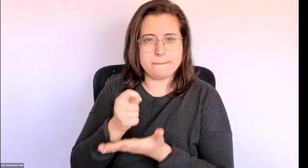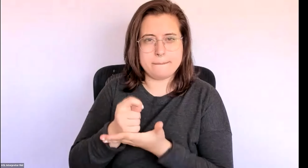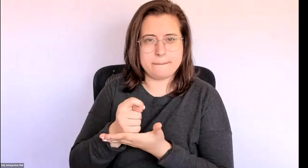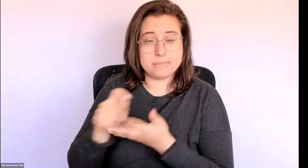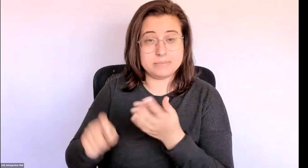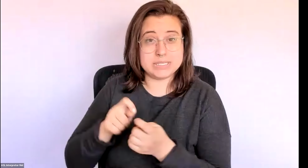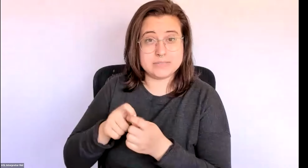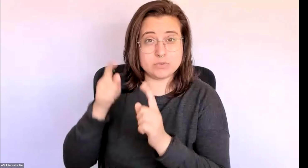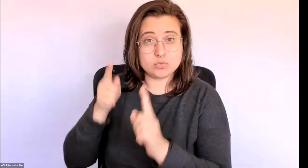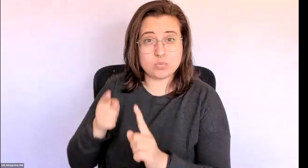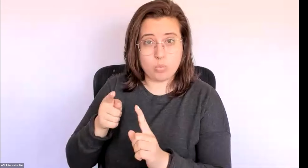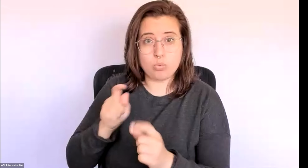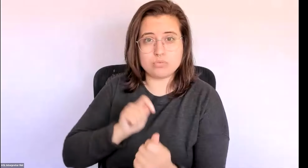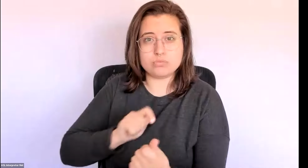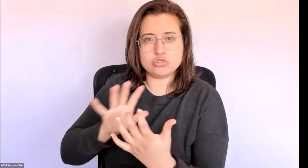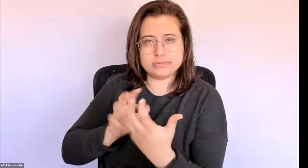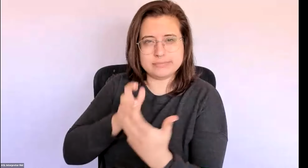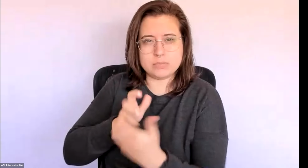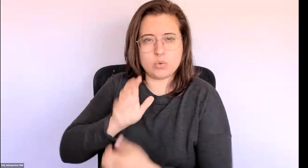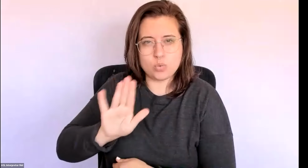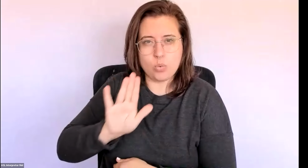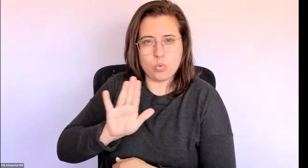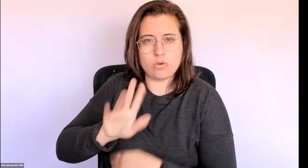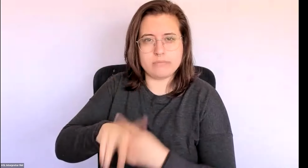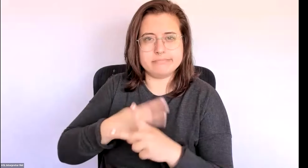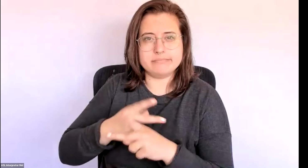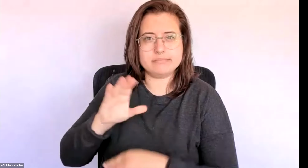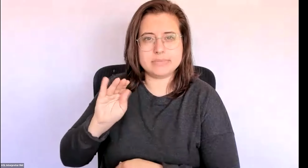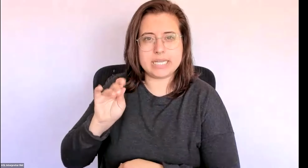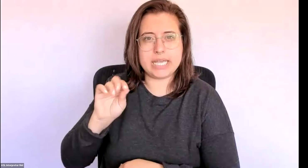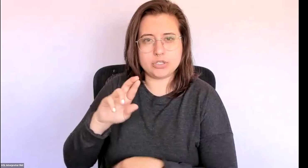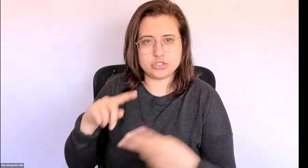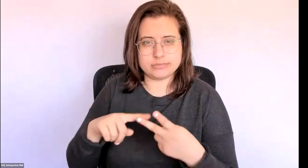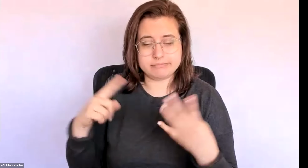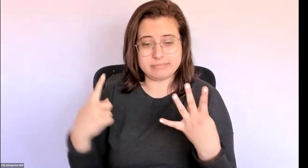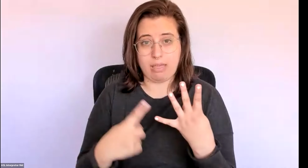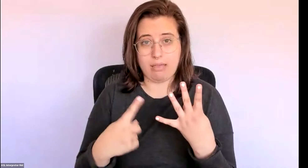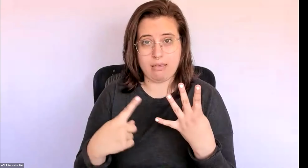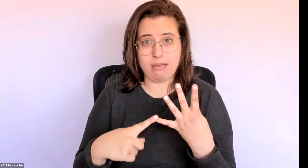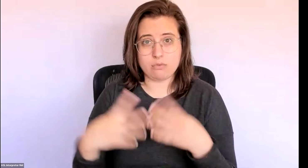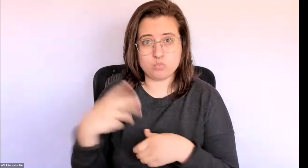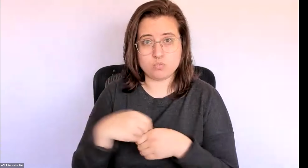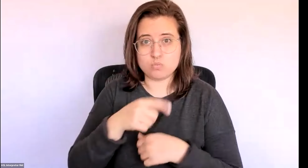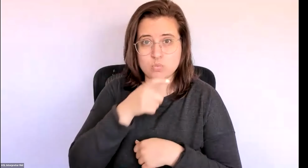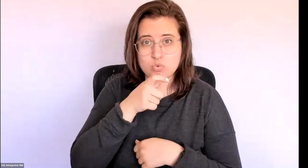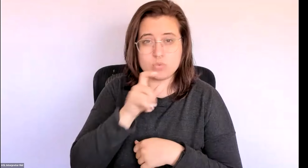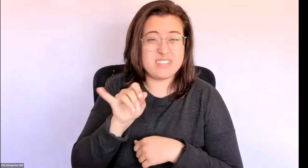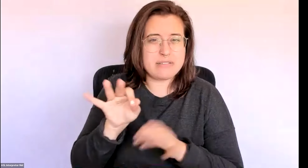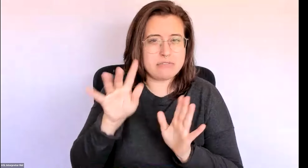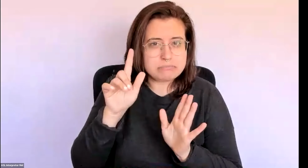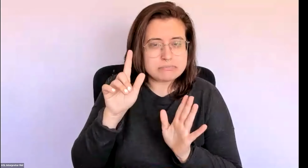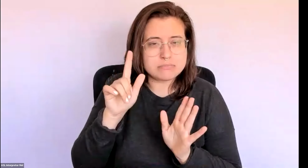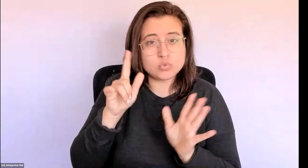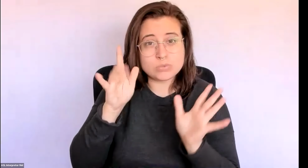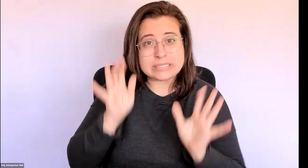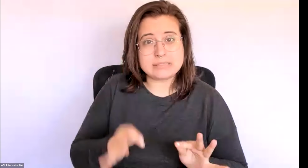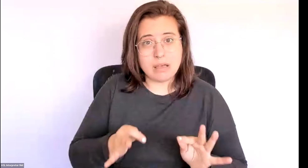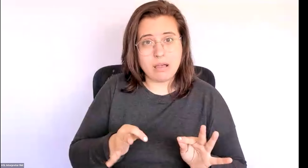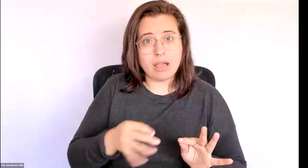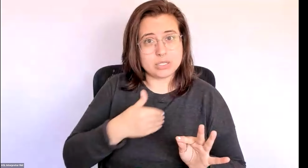designed to treat your type of cancer. And lastly, if you choose breast